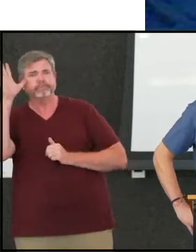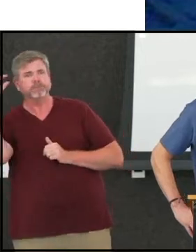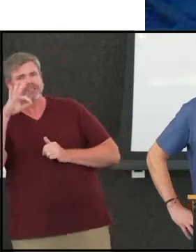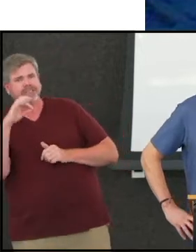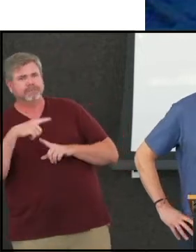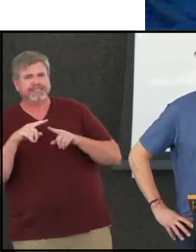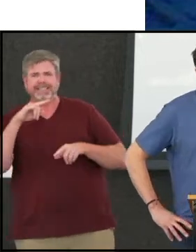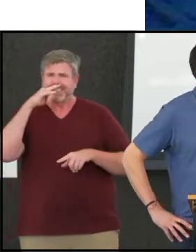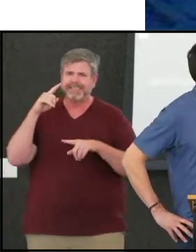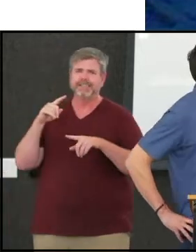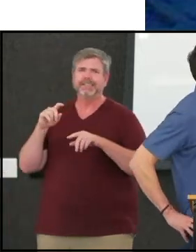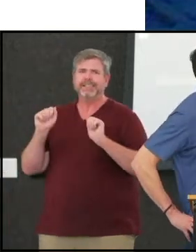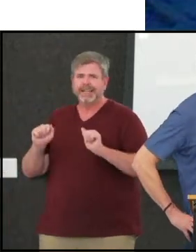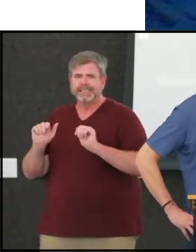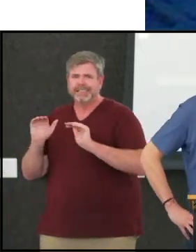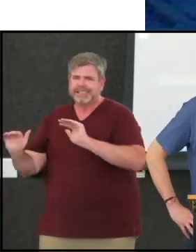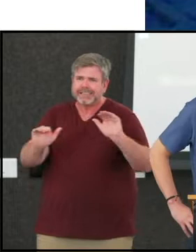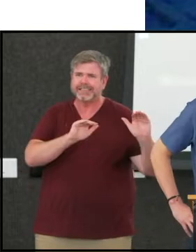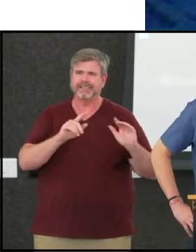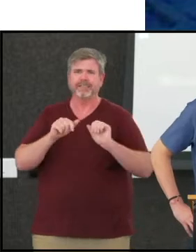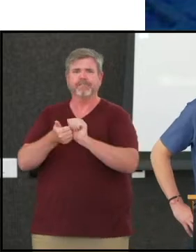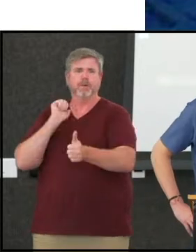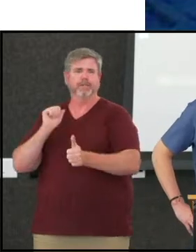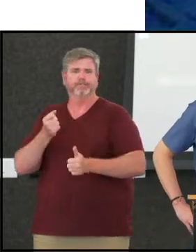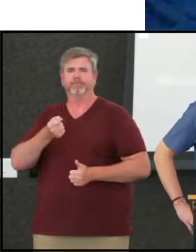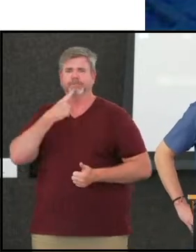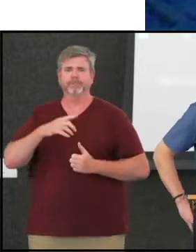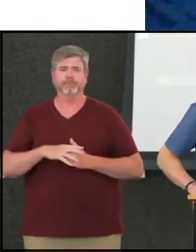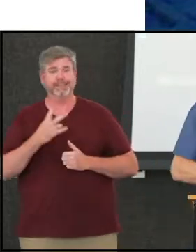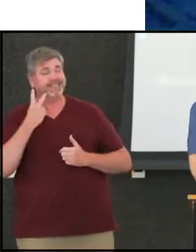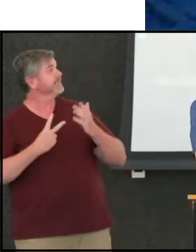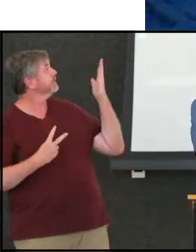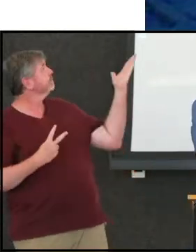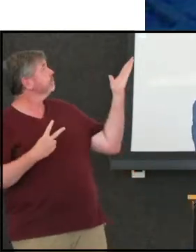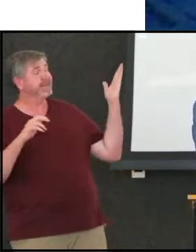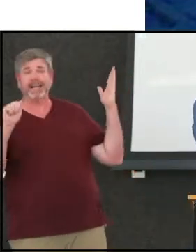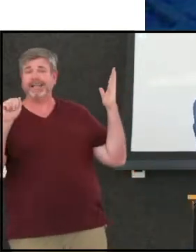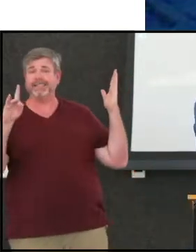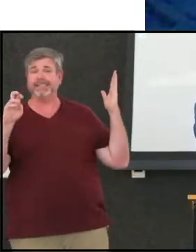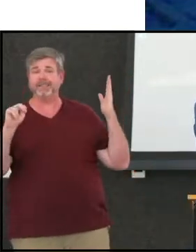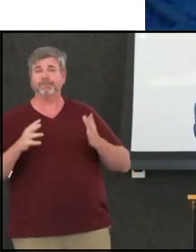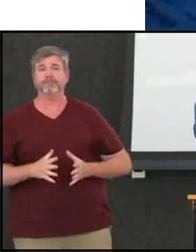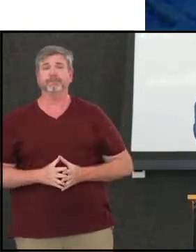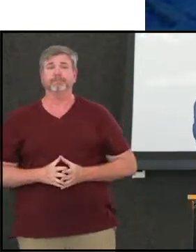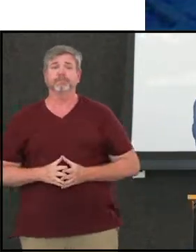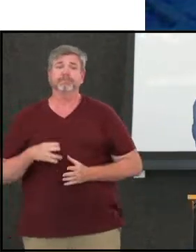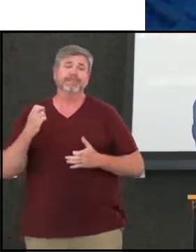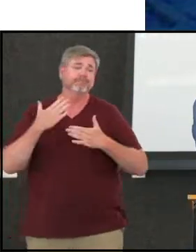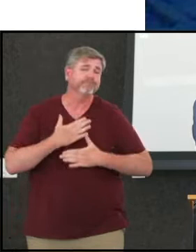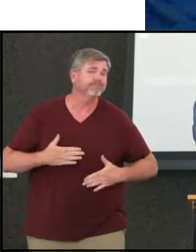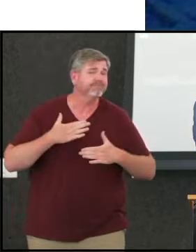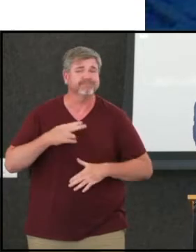About Aiden, you can see in some of the videos here, but he was a fun-loving